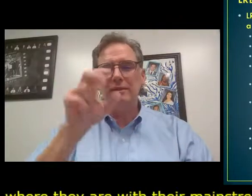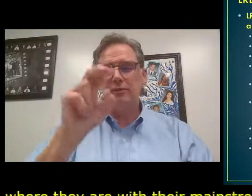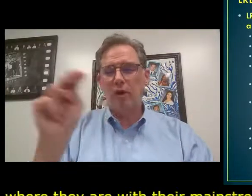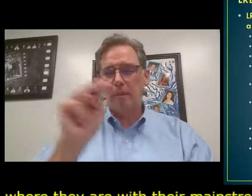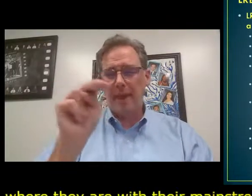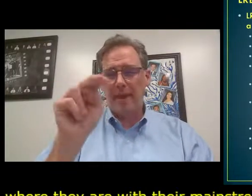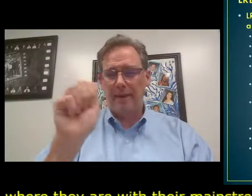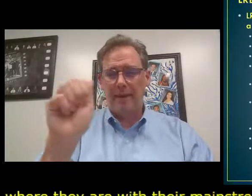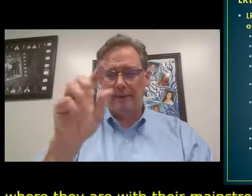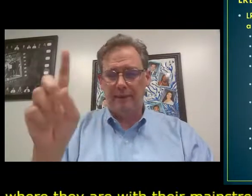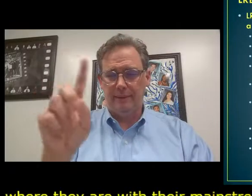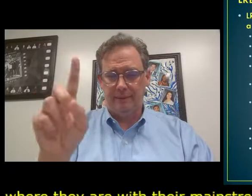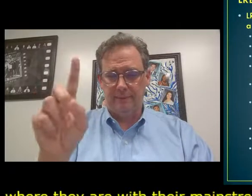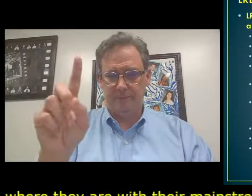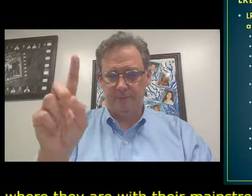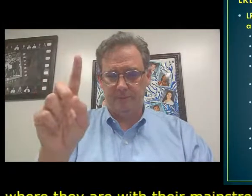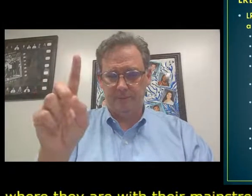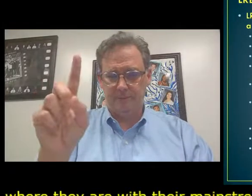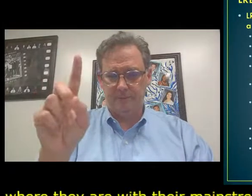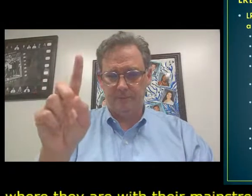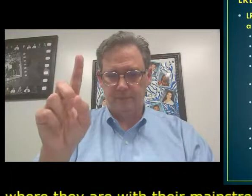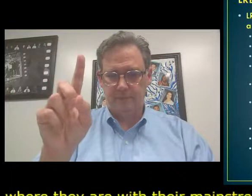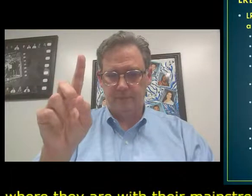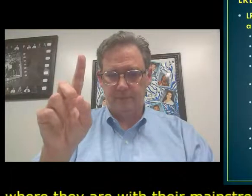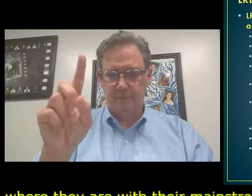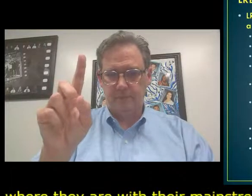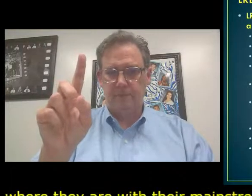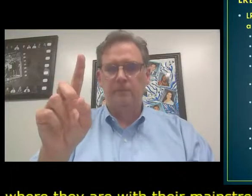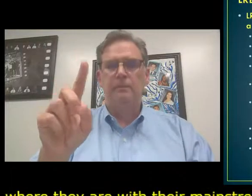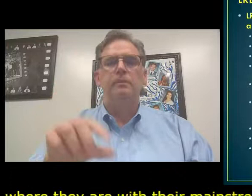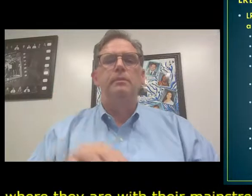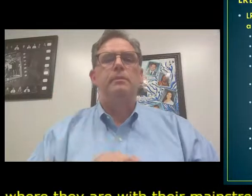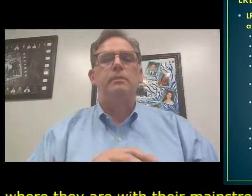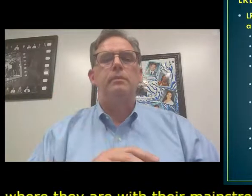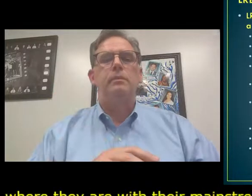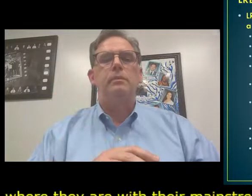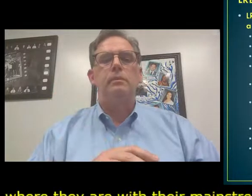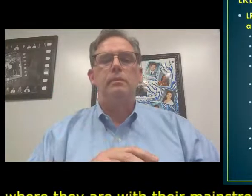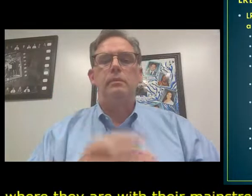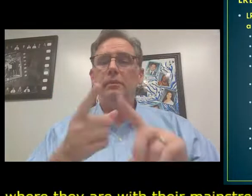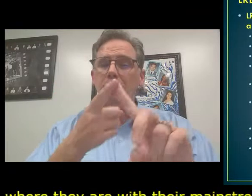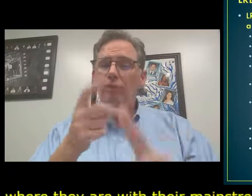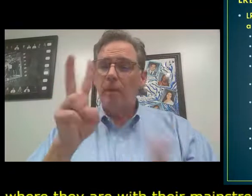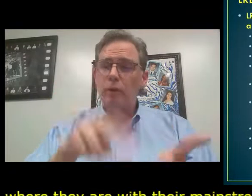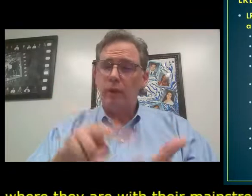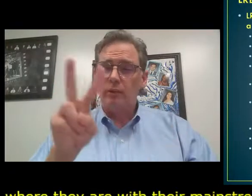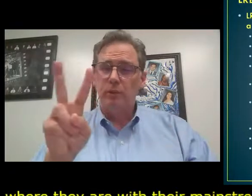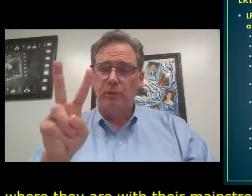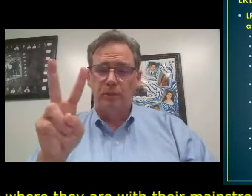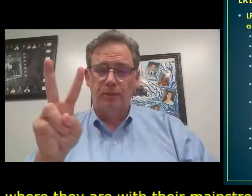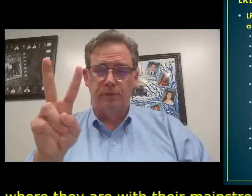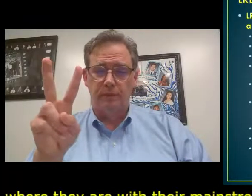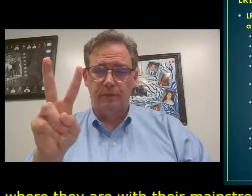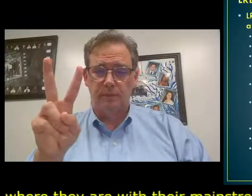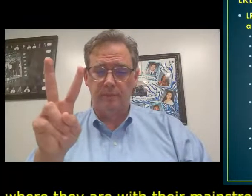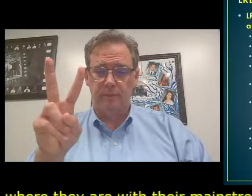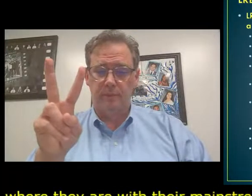here in this slide. So I included this. This is from NAD, the National Association of the